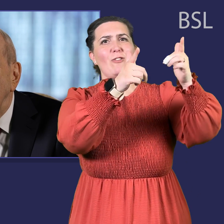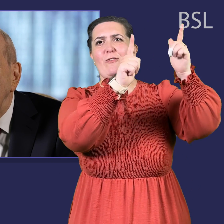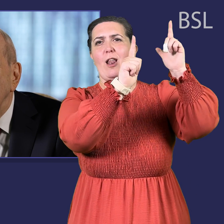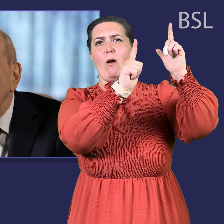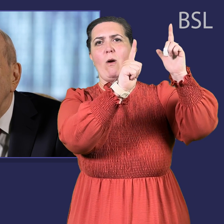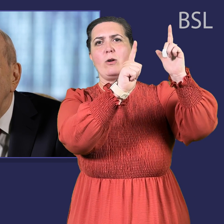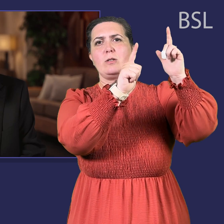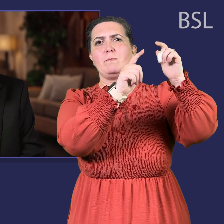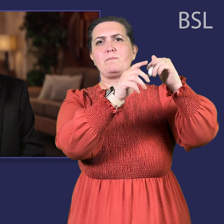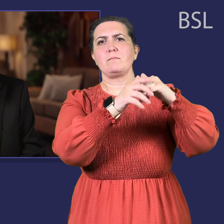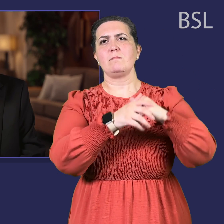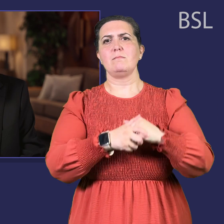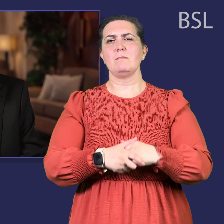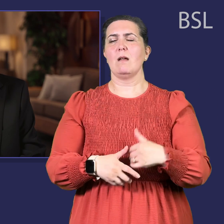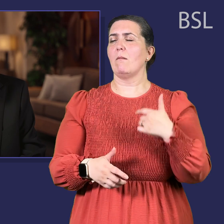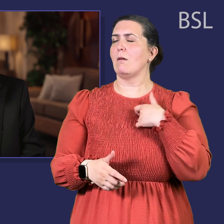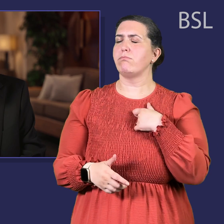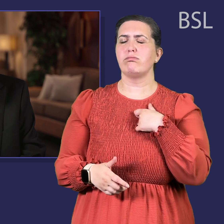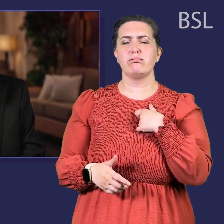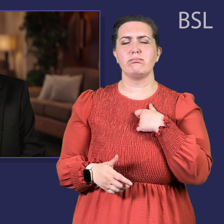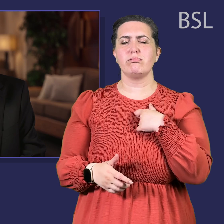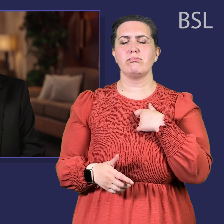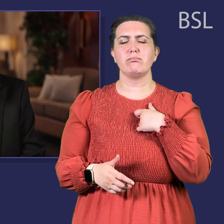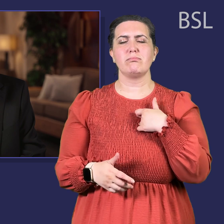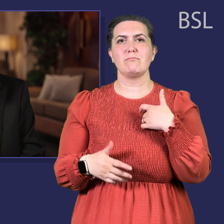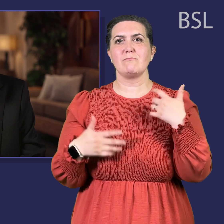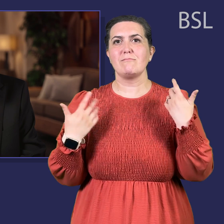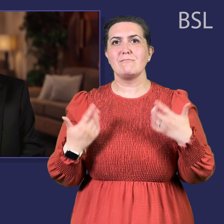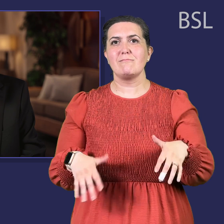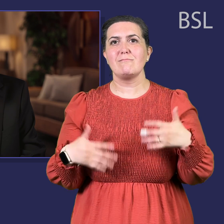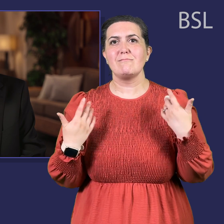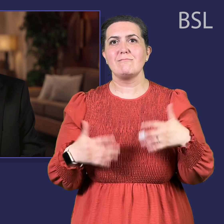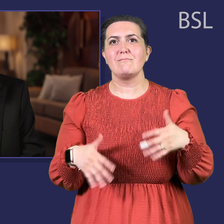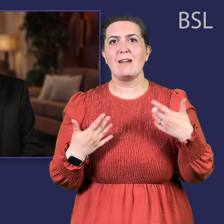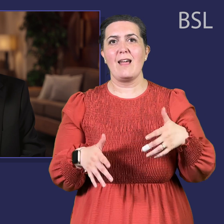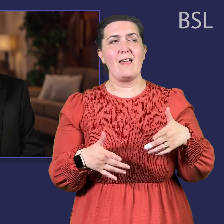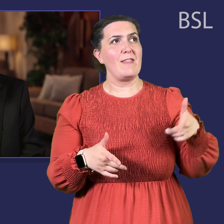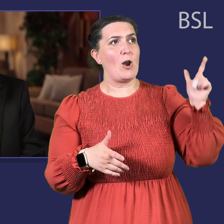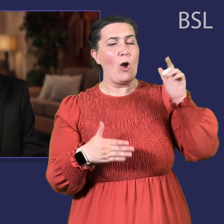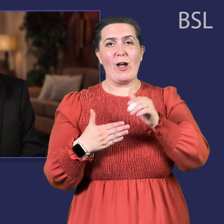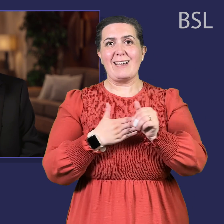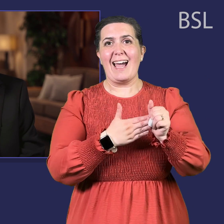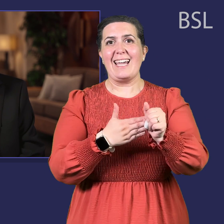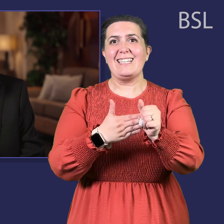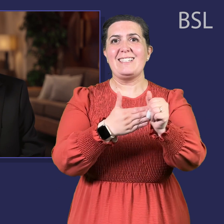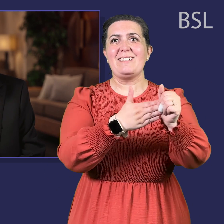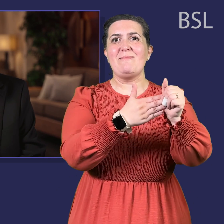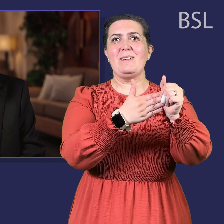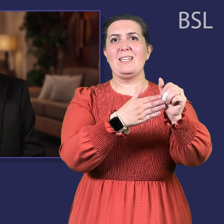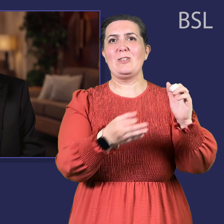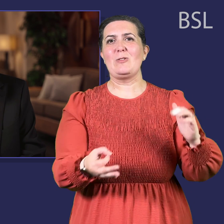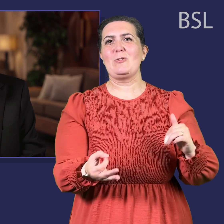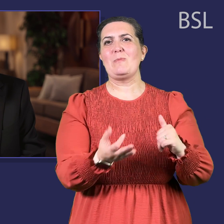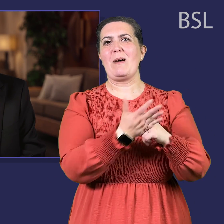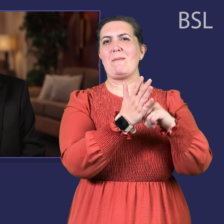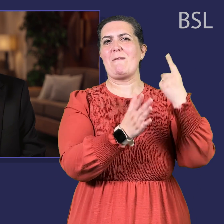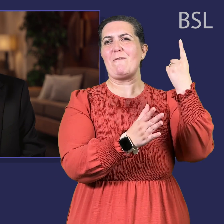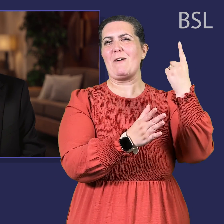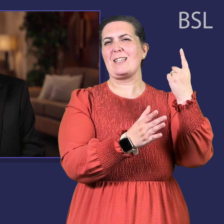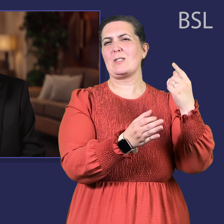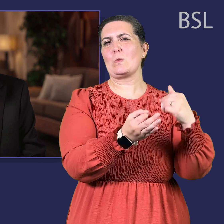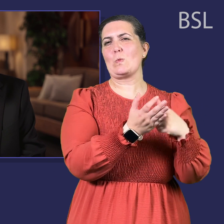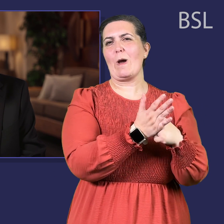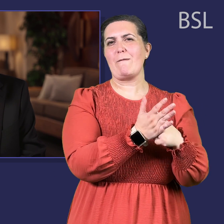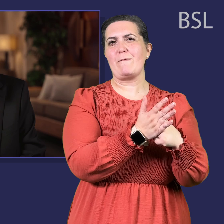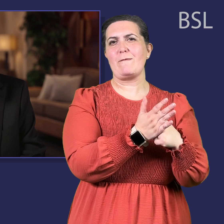to them. I marvel that the Lord led me as a young man to marry